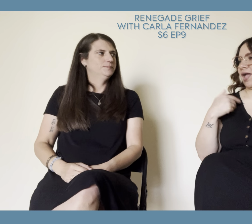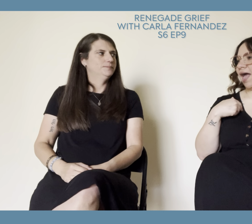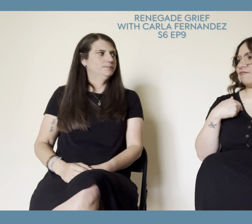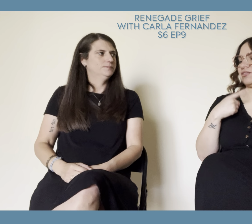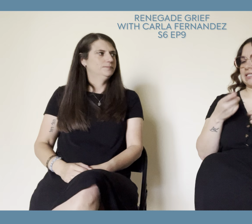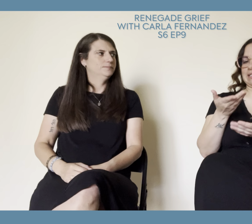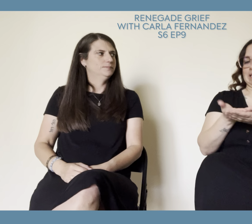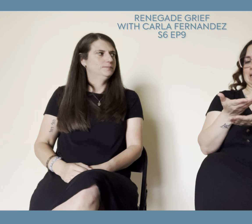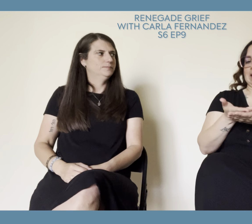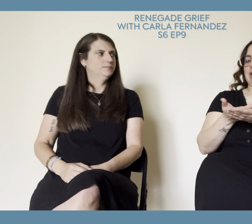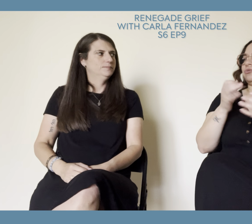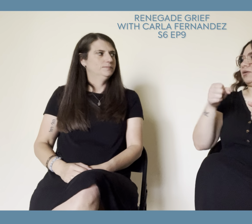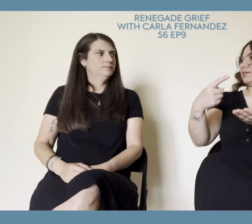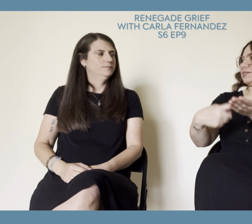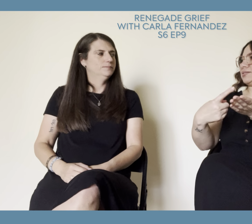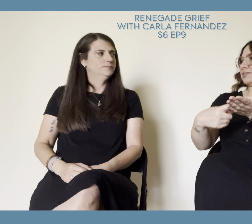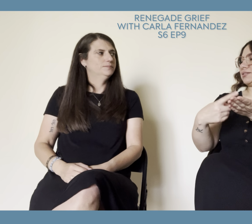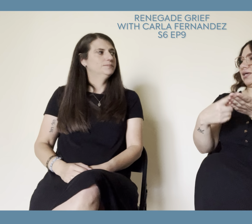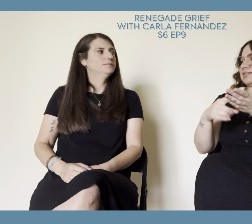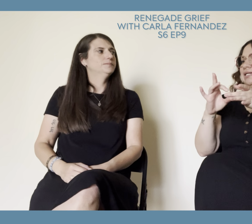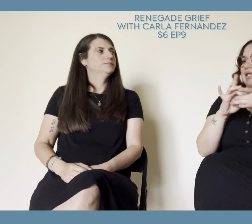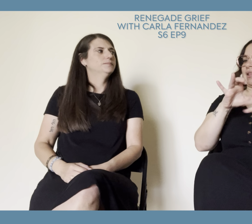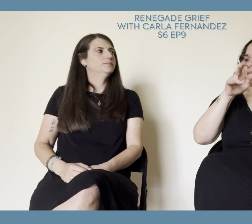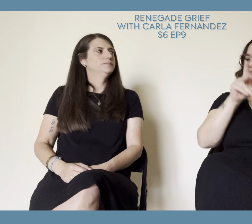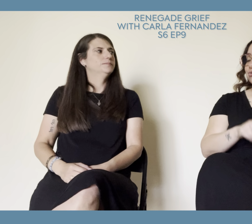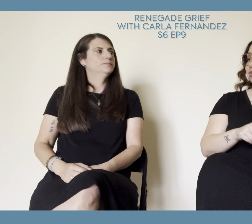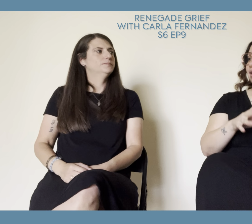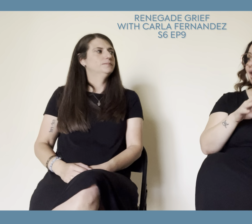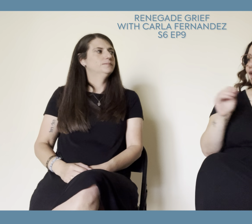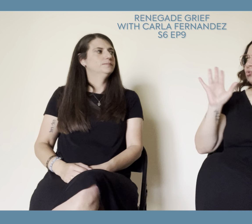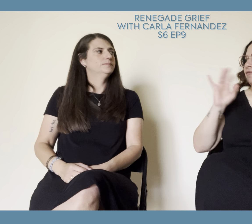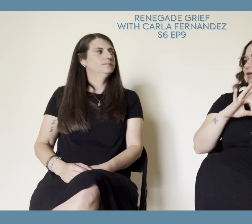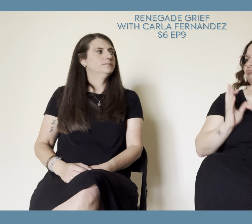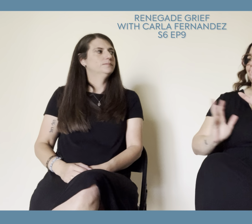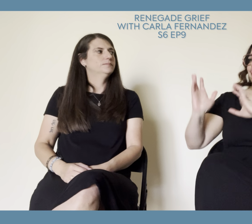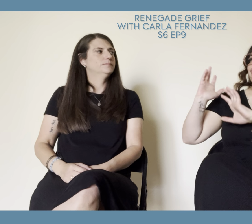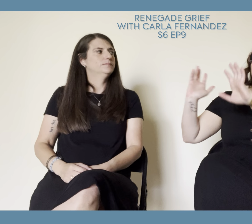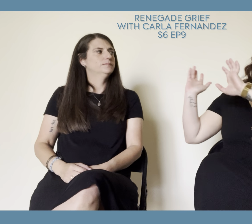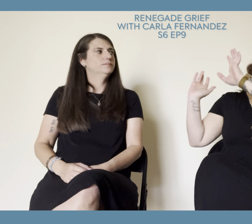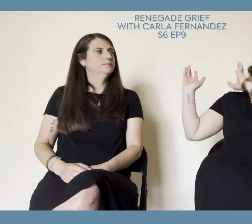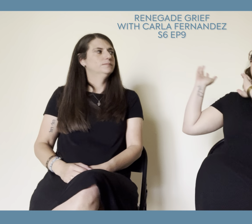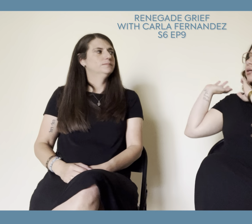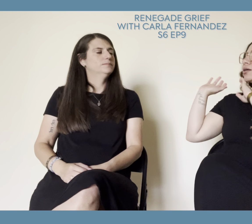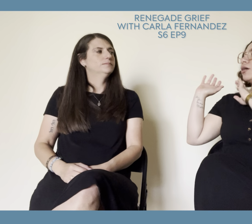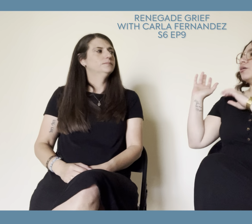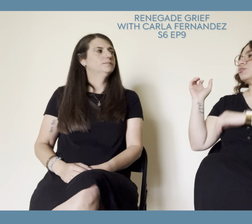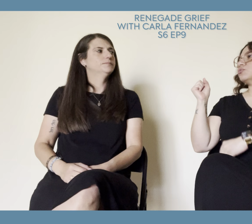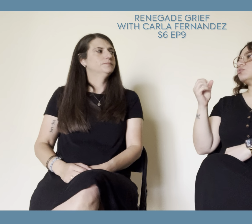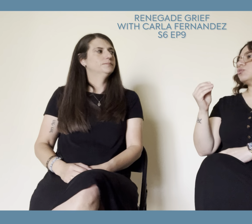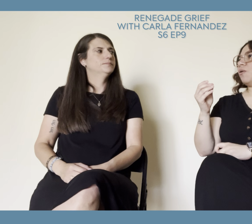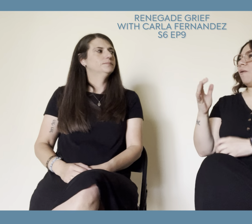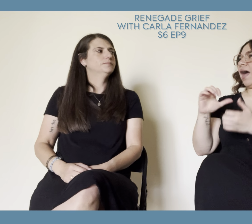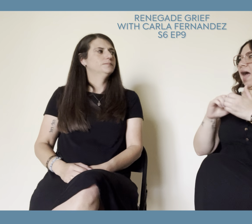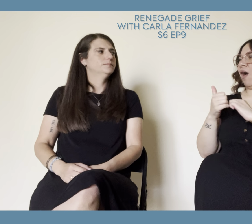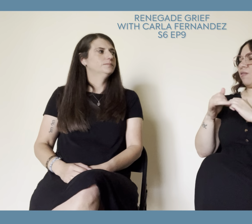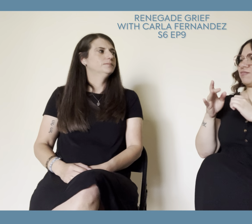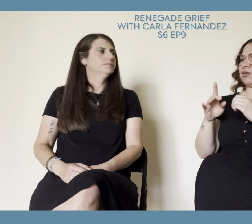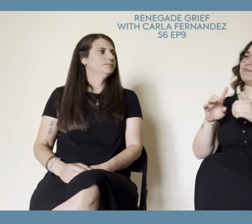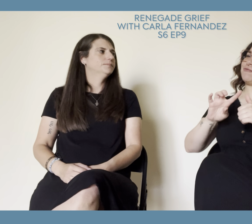talk about regarding that person and your ancestors going way back. So how did those early dinners